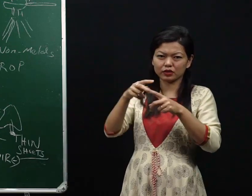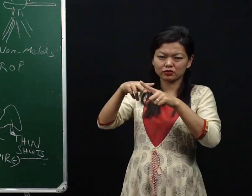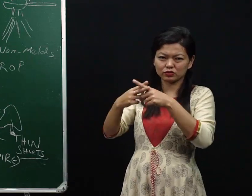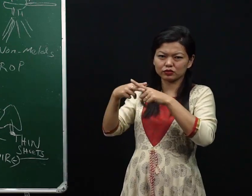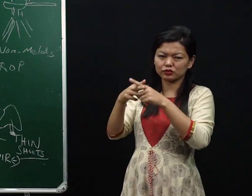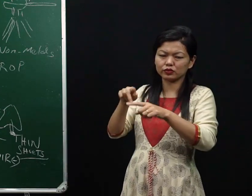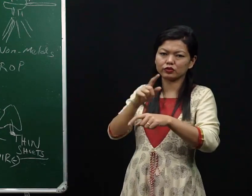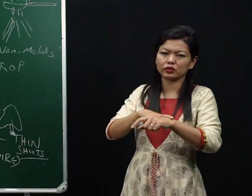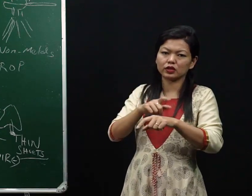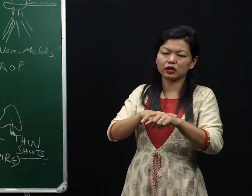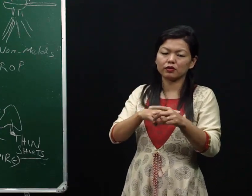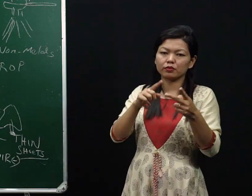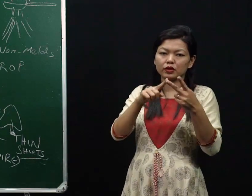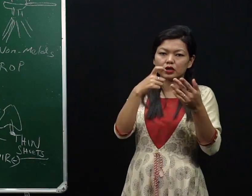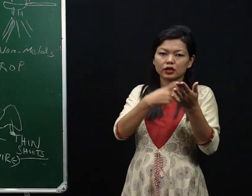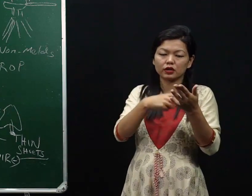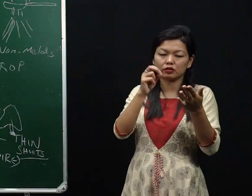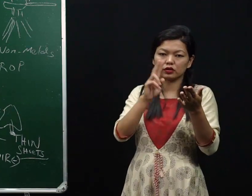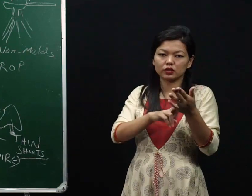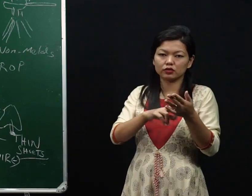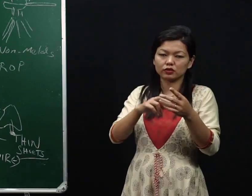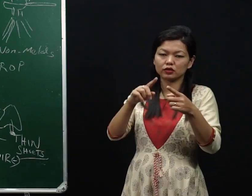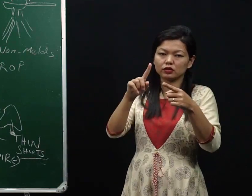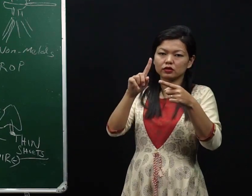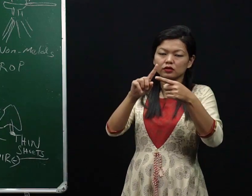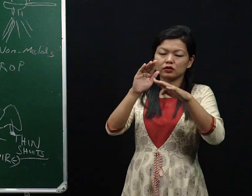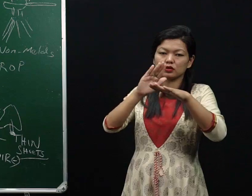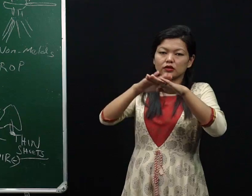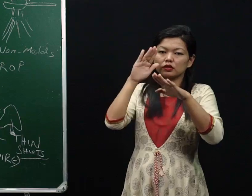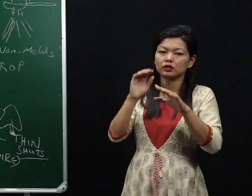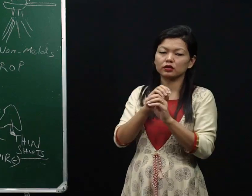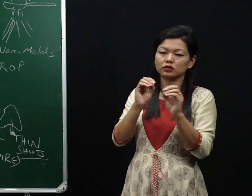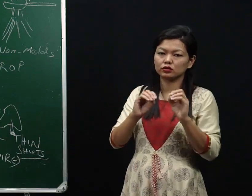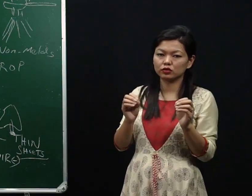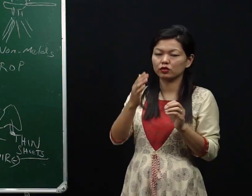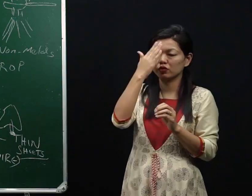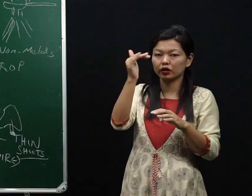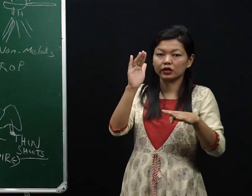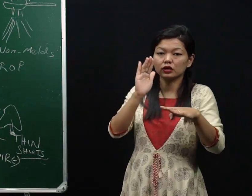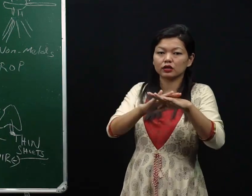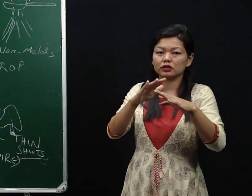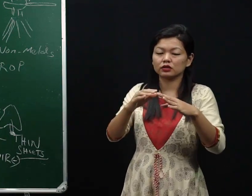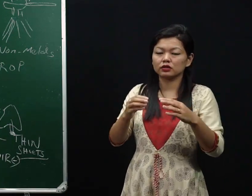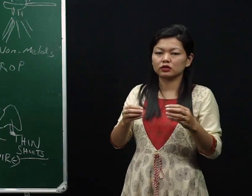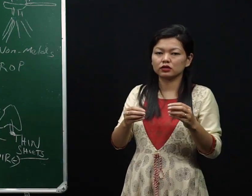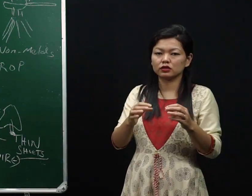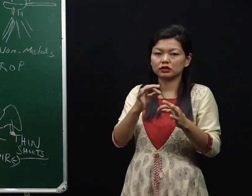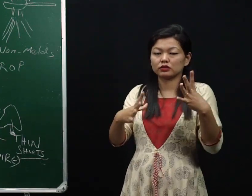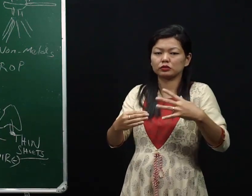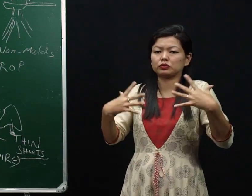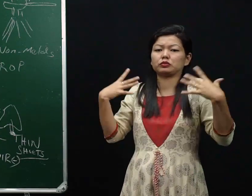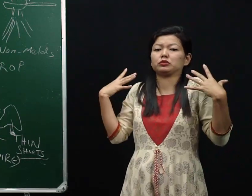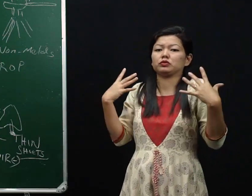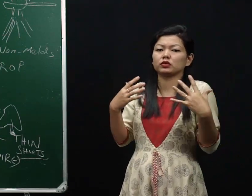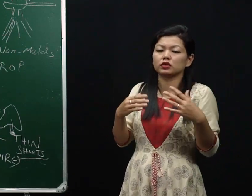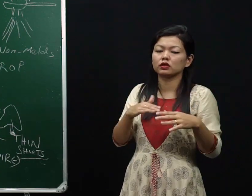here, we can conclude that metals are good conductors of electricity, whereas non-metals are